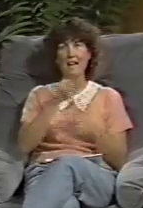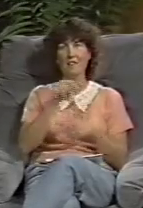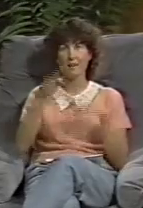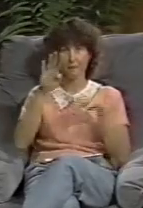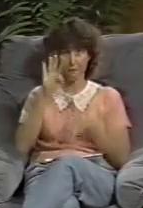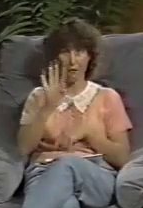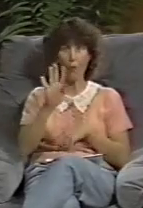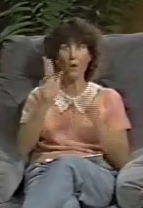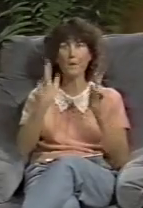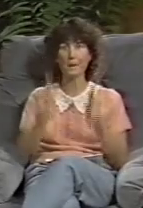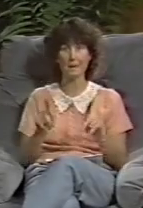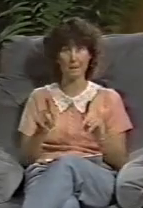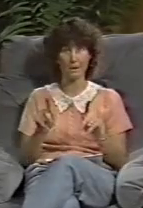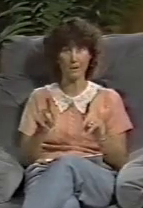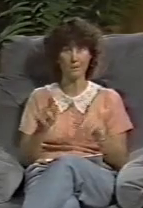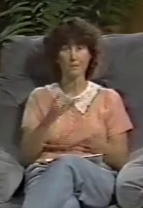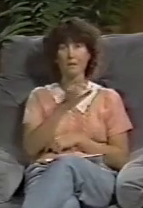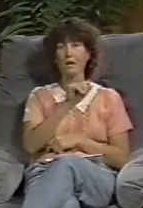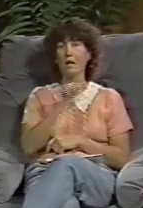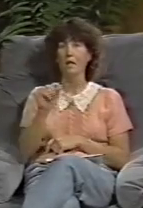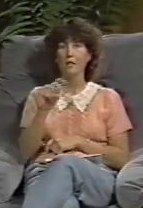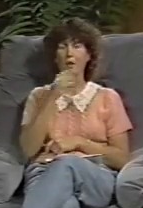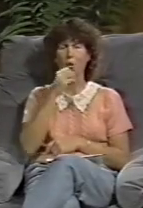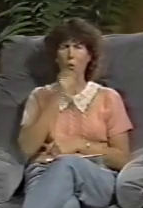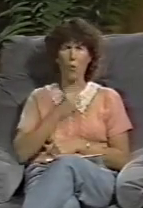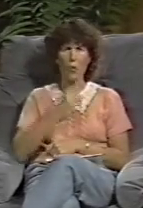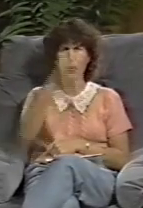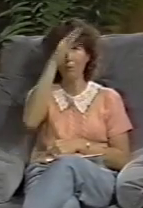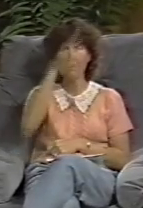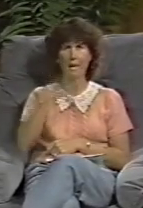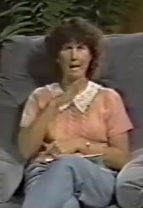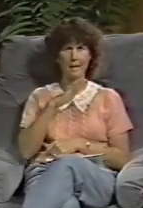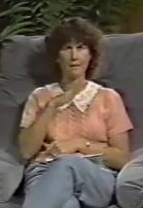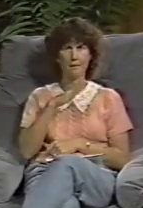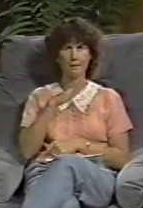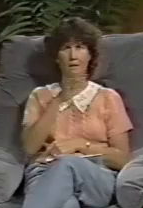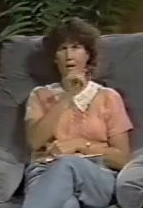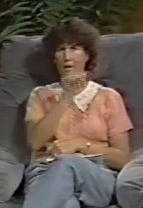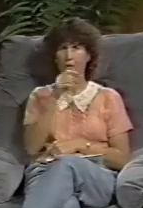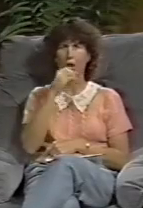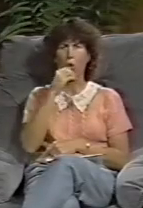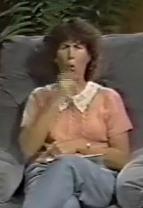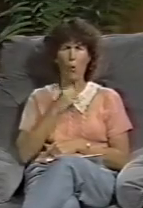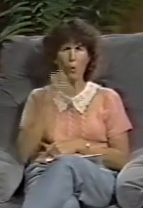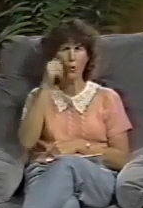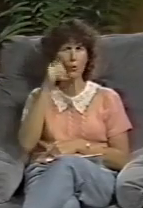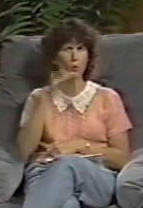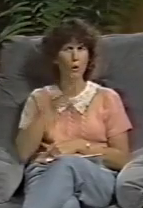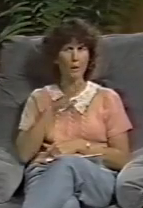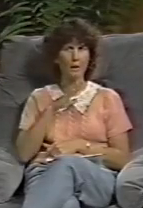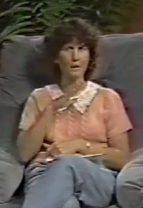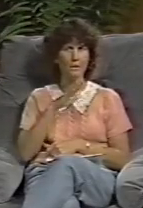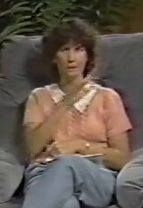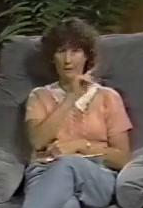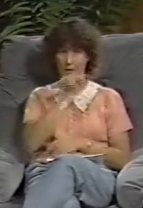Then the four people, the old man, the old woman,